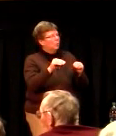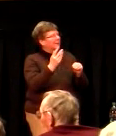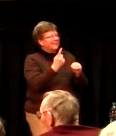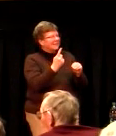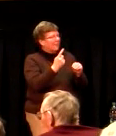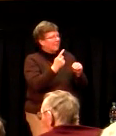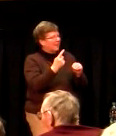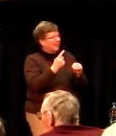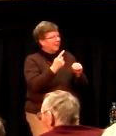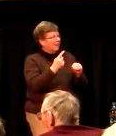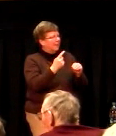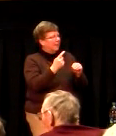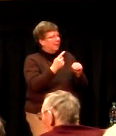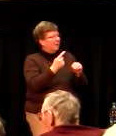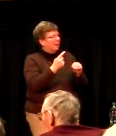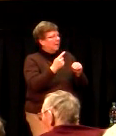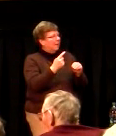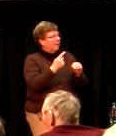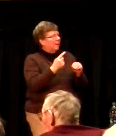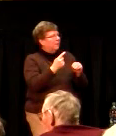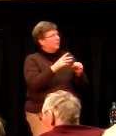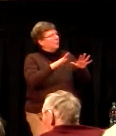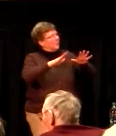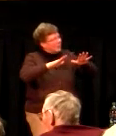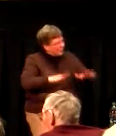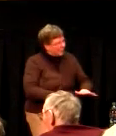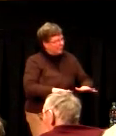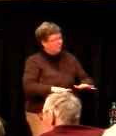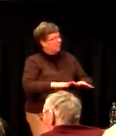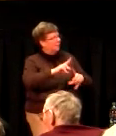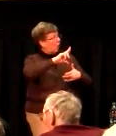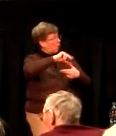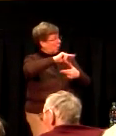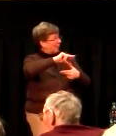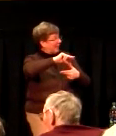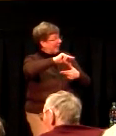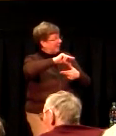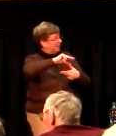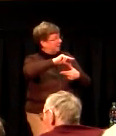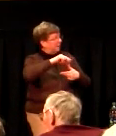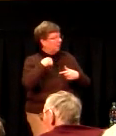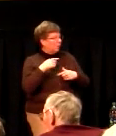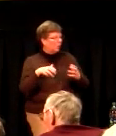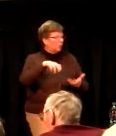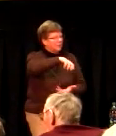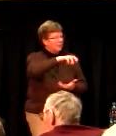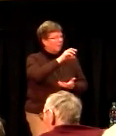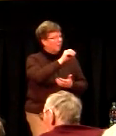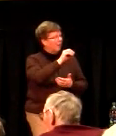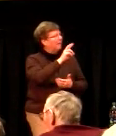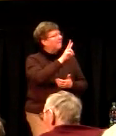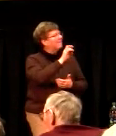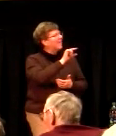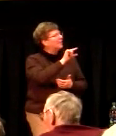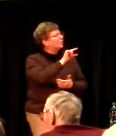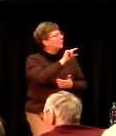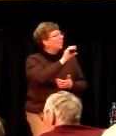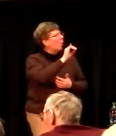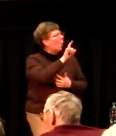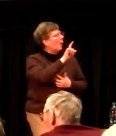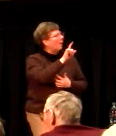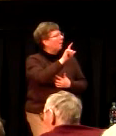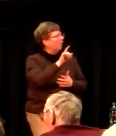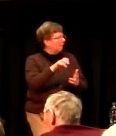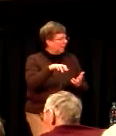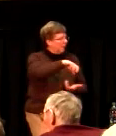the ocean to prevent a hurricane from intensifying. And basically we would dump oil, vegetable oil of some kind, in